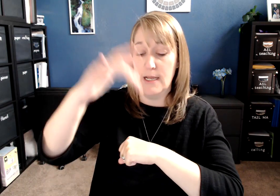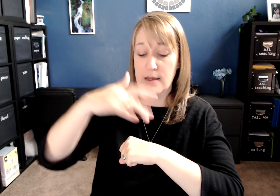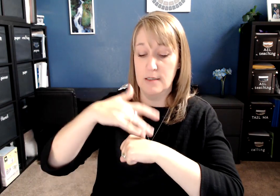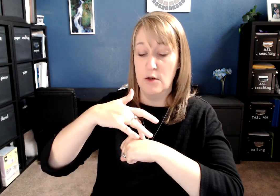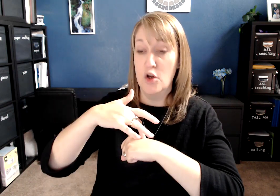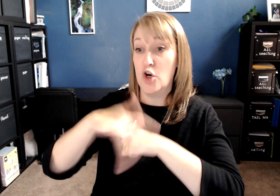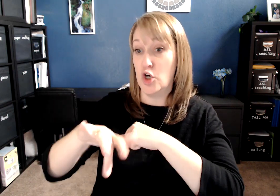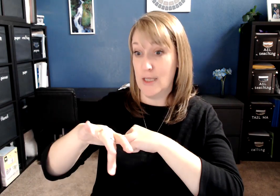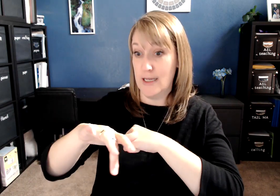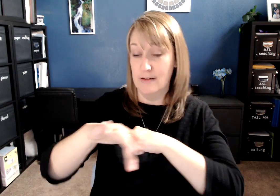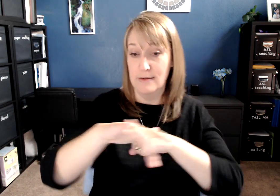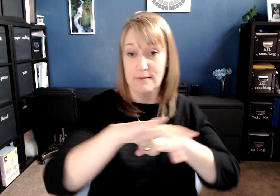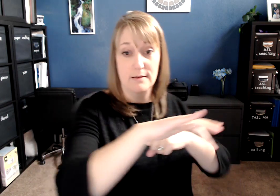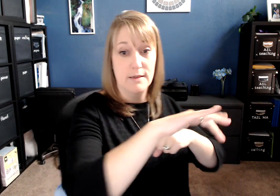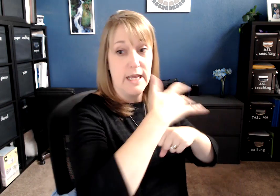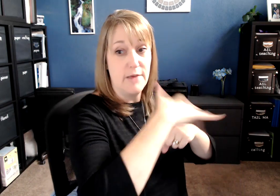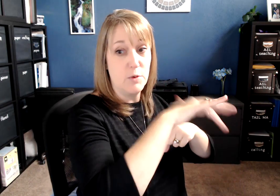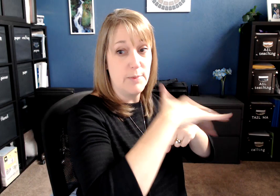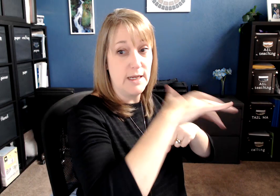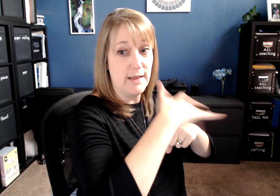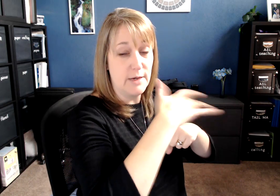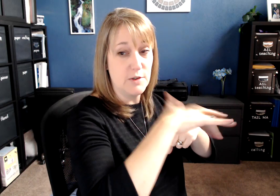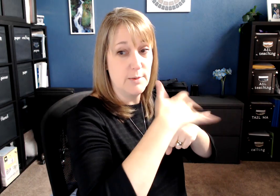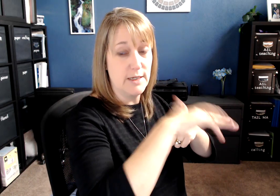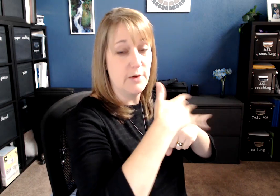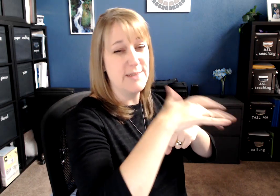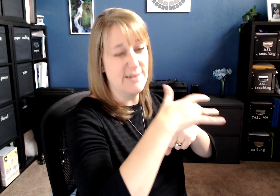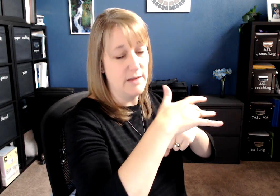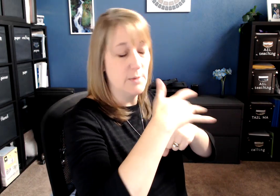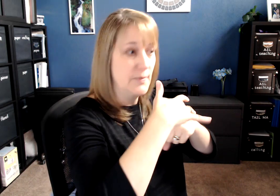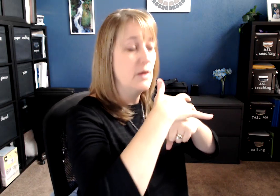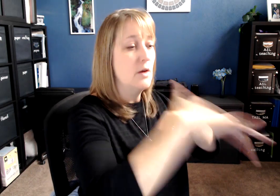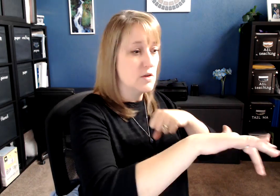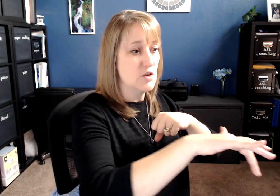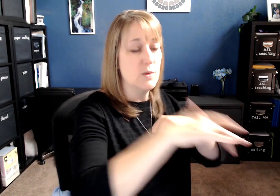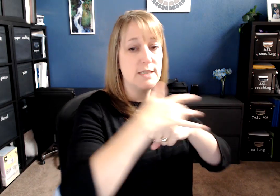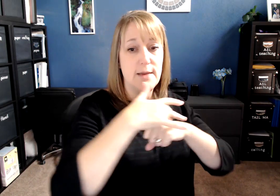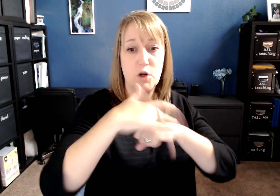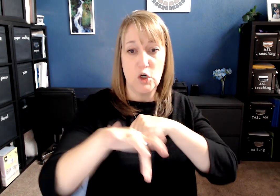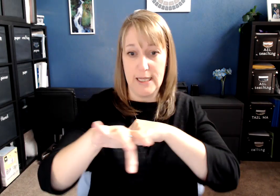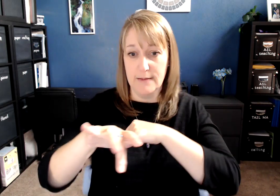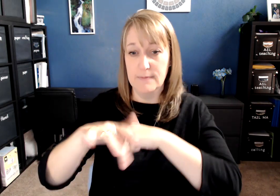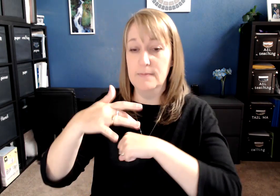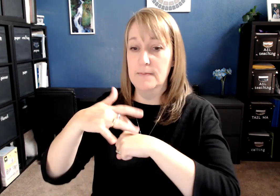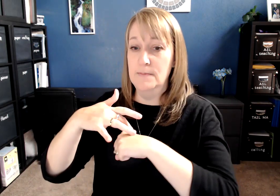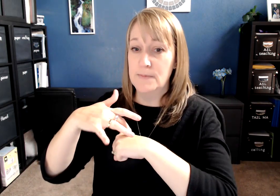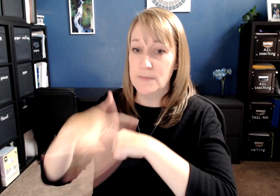hand, early. If you repeat it like I was doing a minute ago, that means available. So just one time, early,